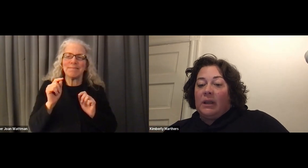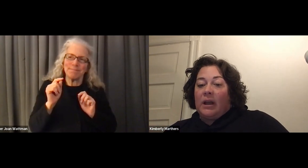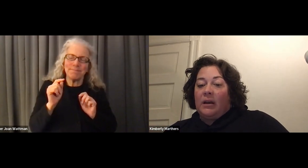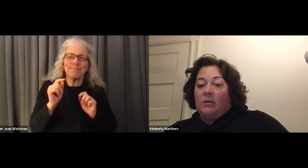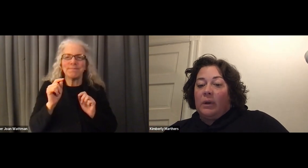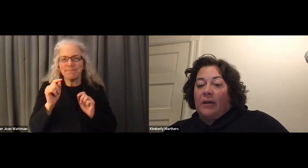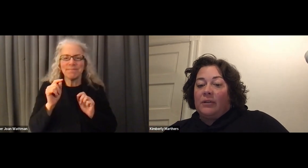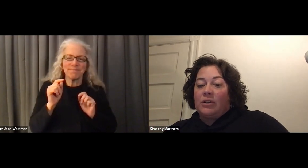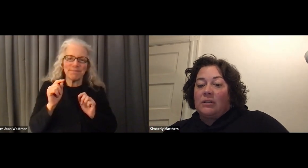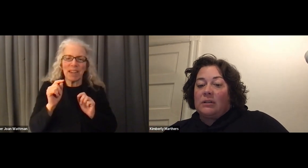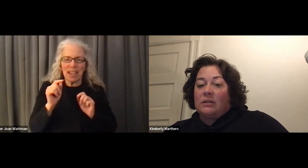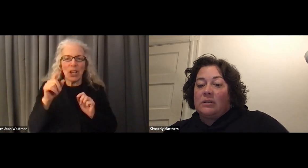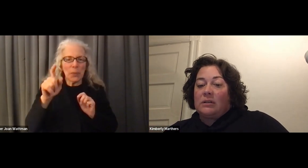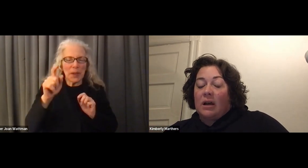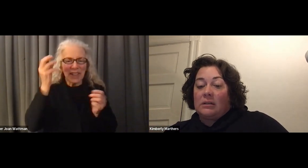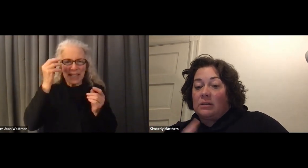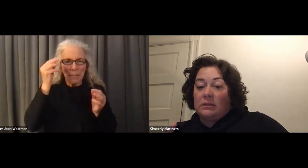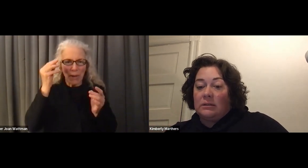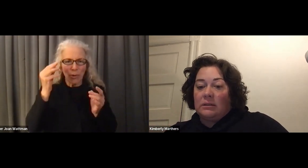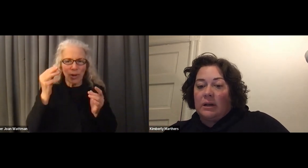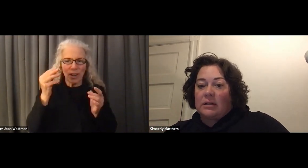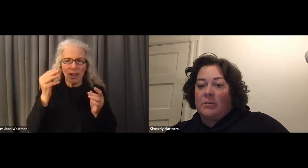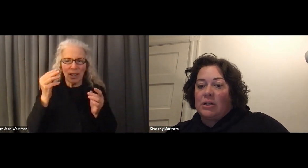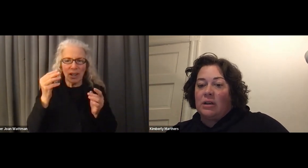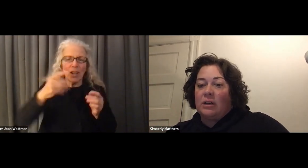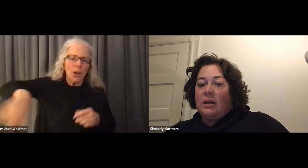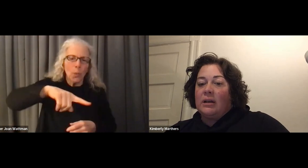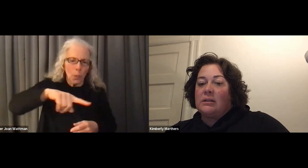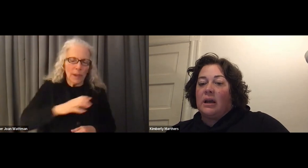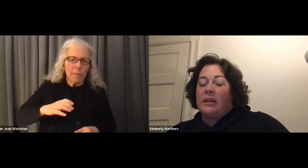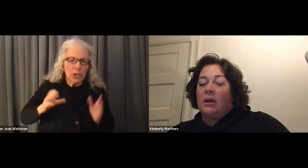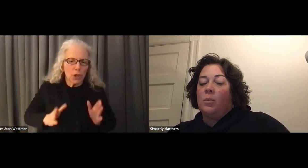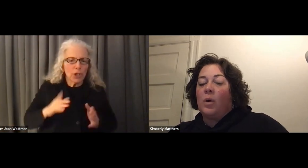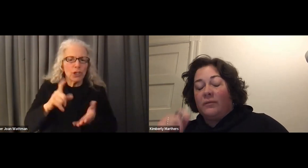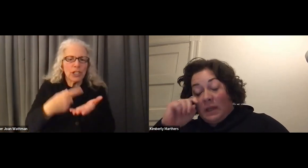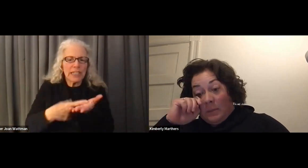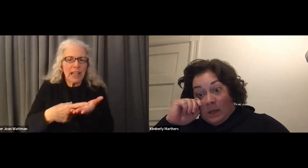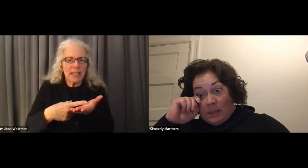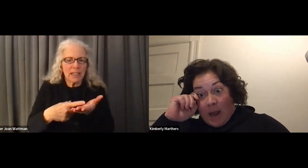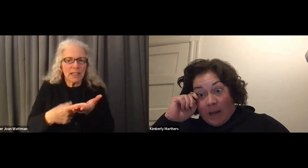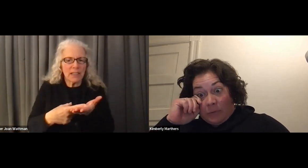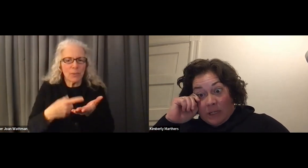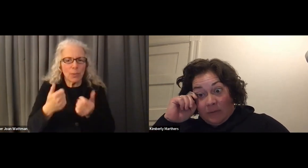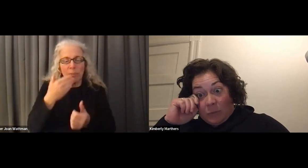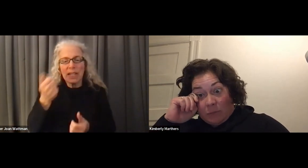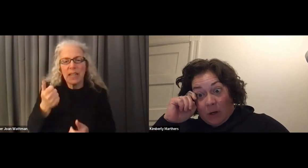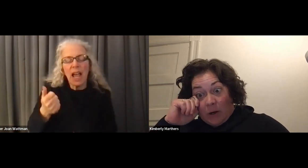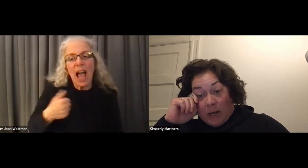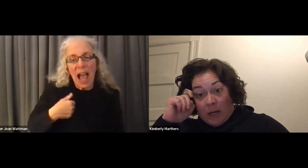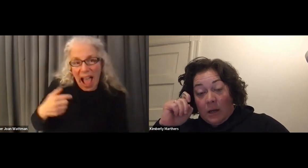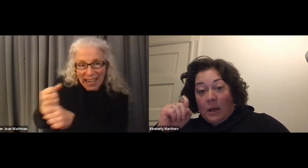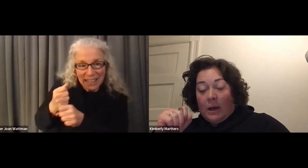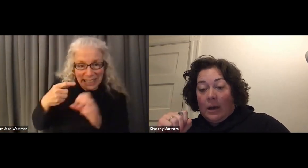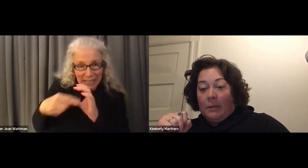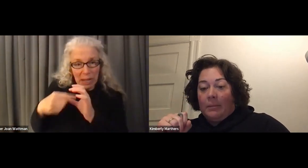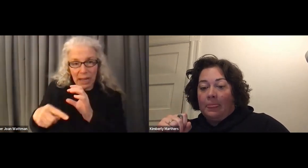it's something that we have to just discuss as a commission and see. I think one of the emails that I had received was